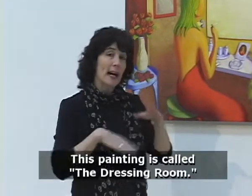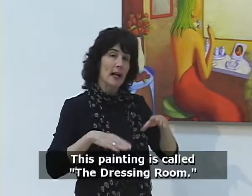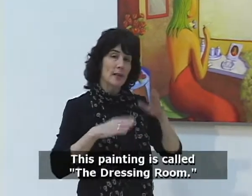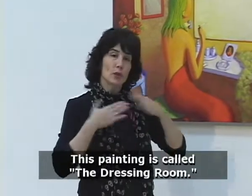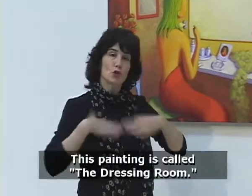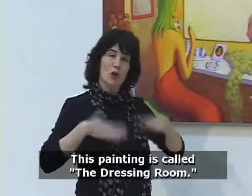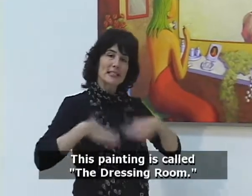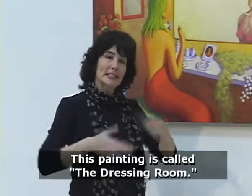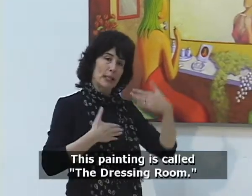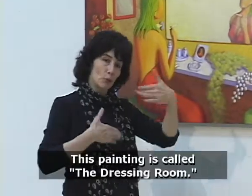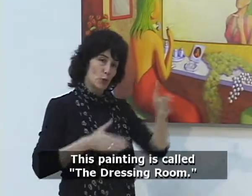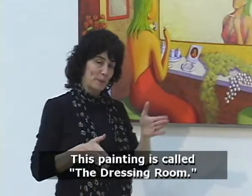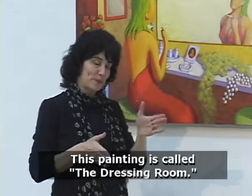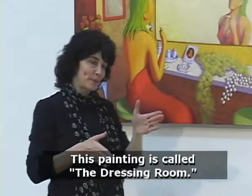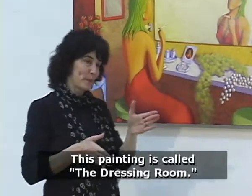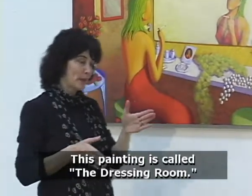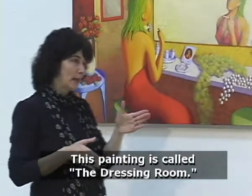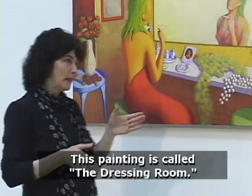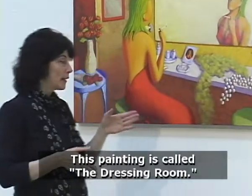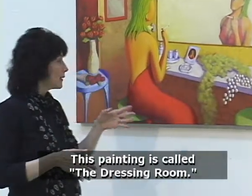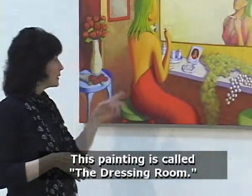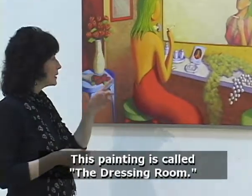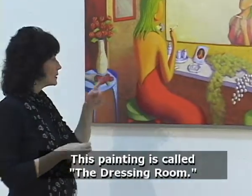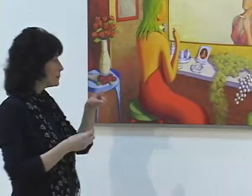This painting is called The Dressing Room.